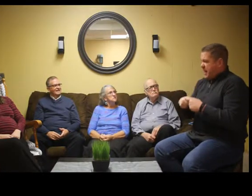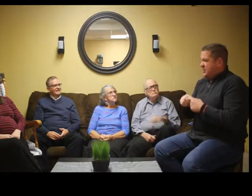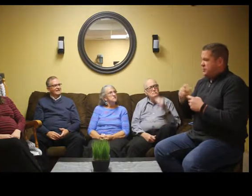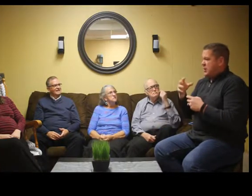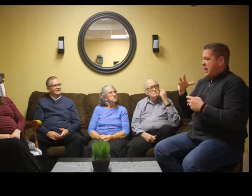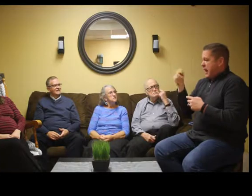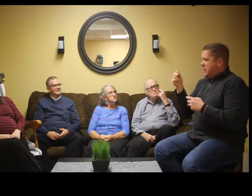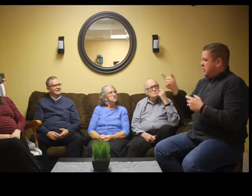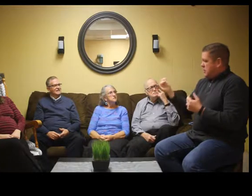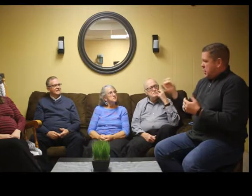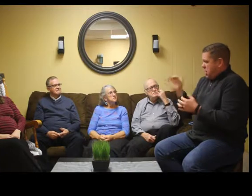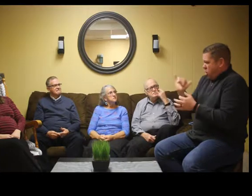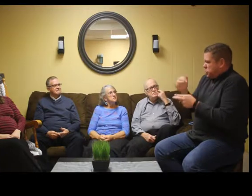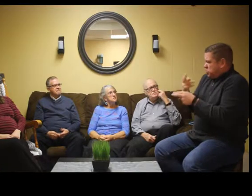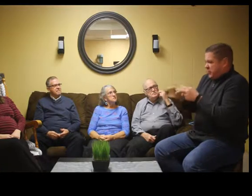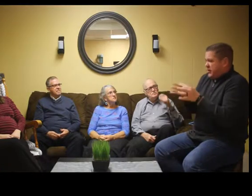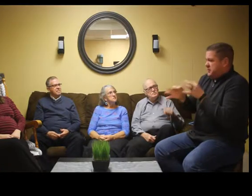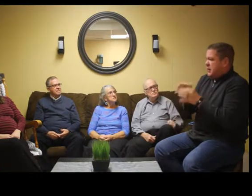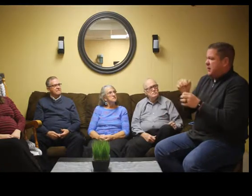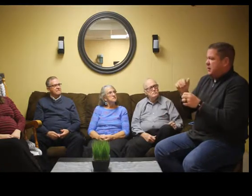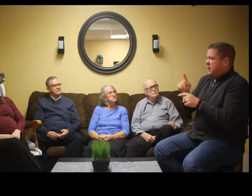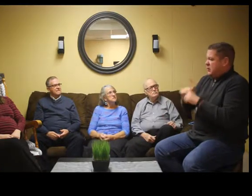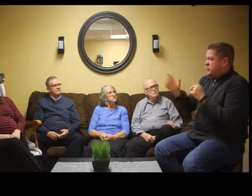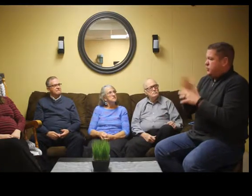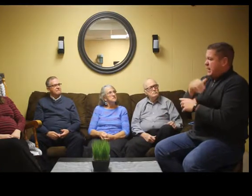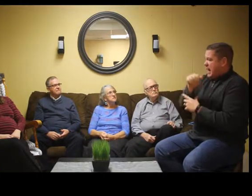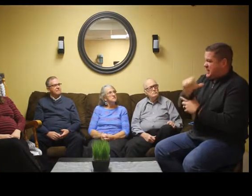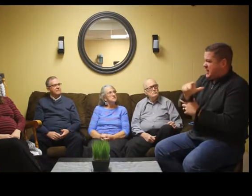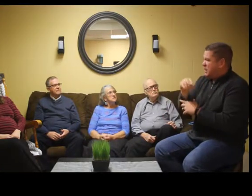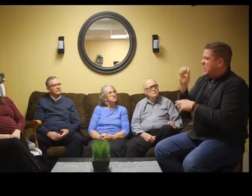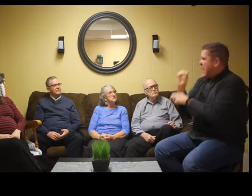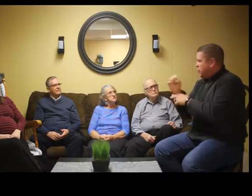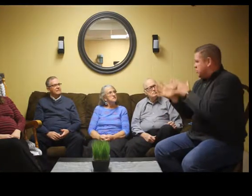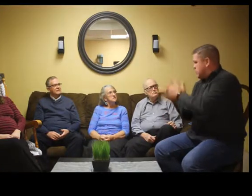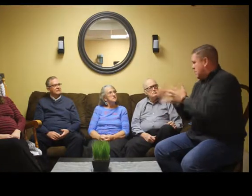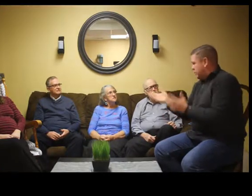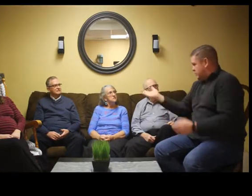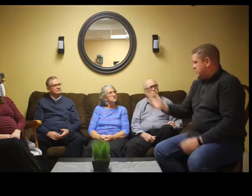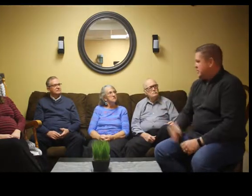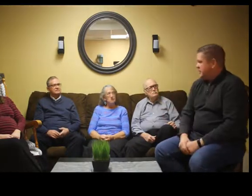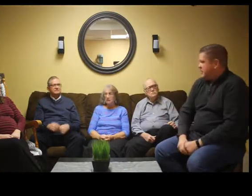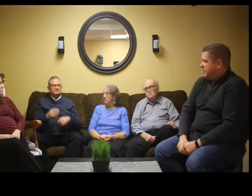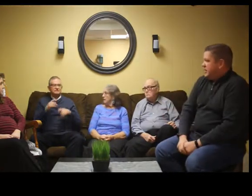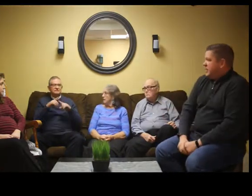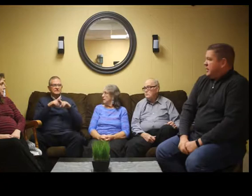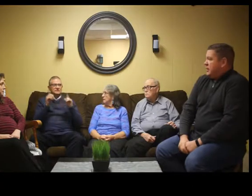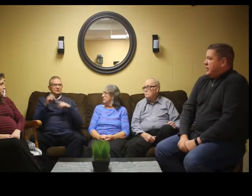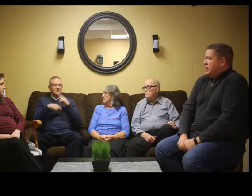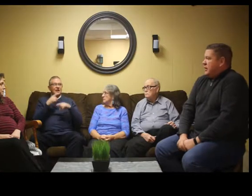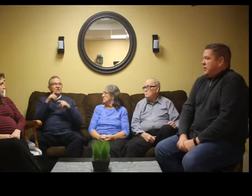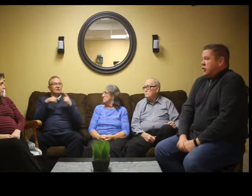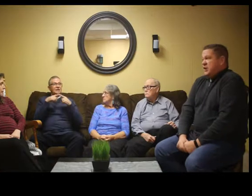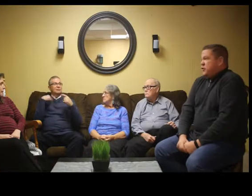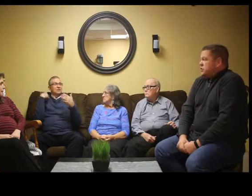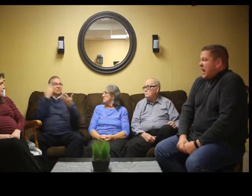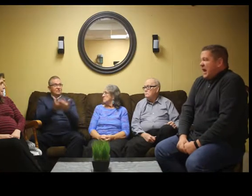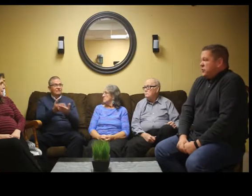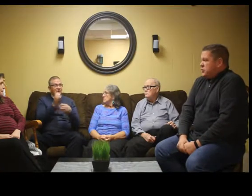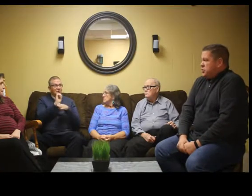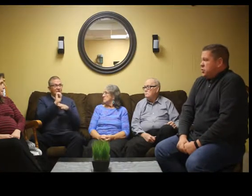Spanish and also briefly explain the difference between ASL and Ecuador sign language. There's different sign languages too. When I